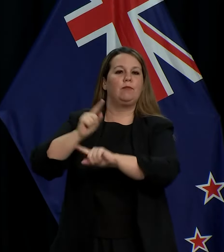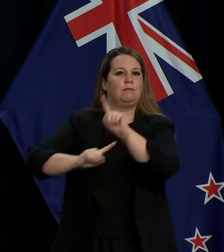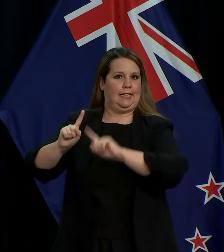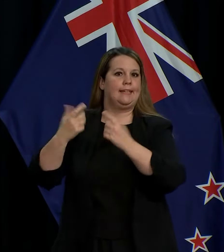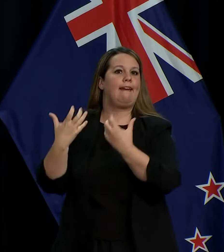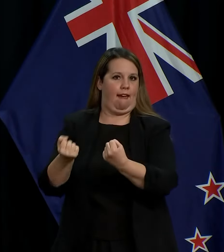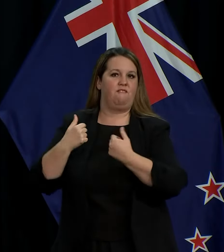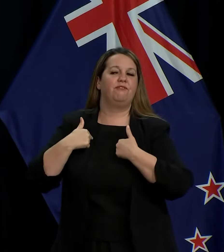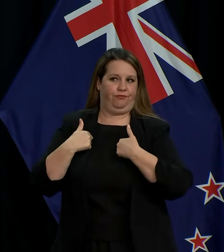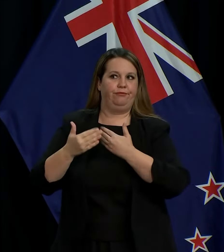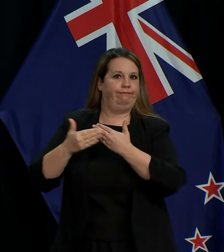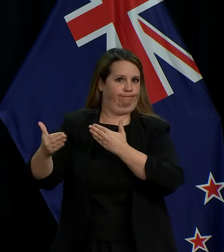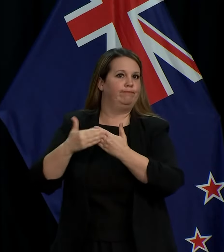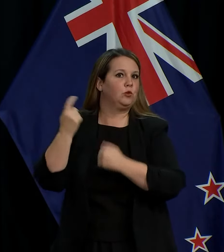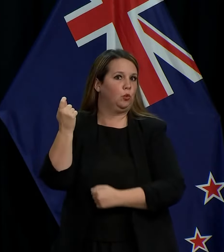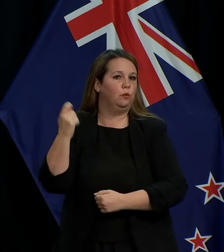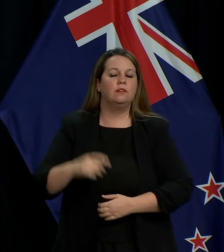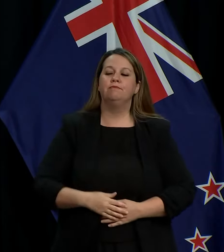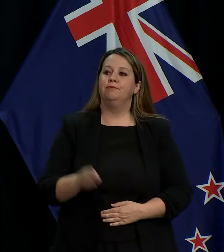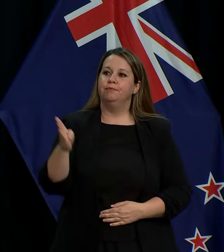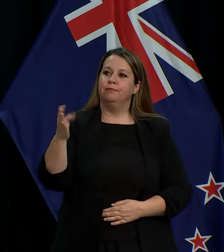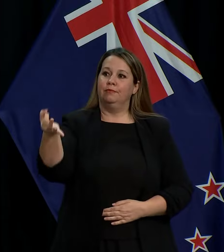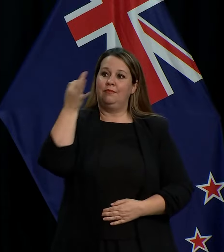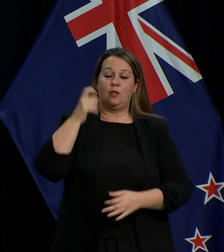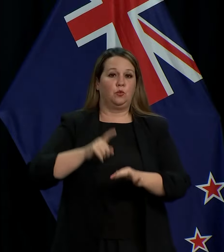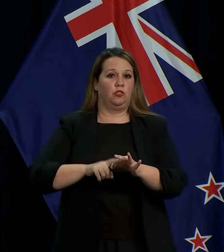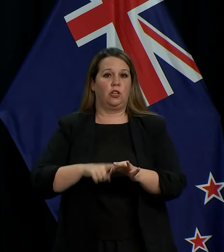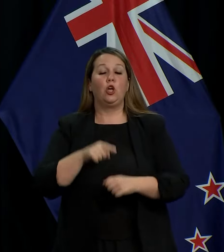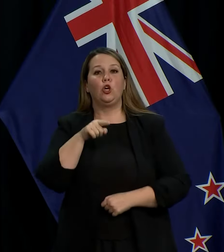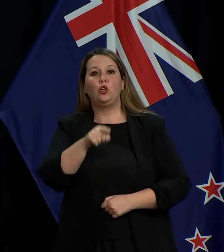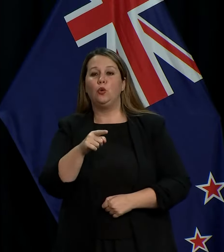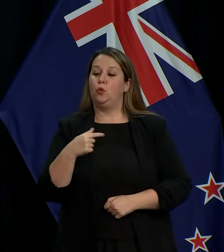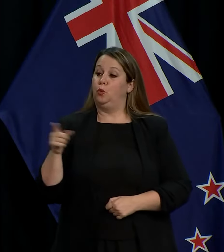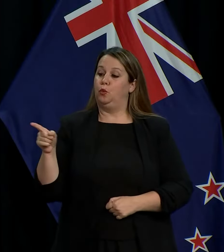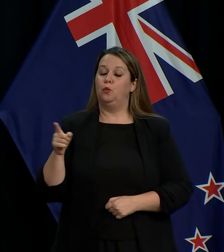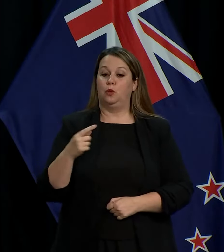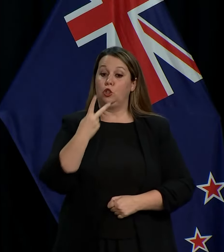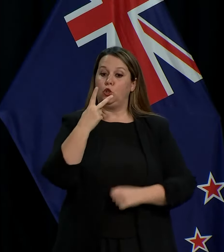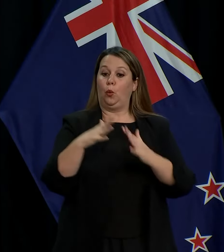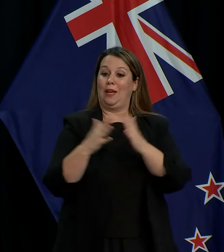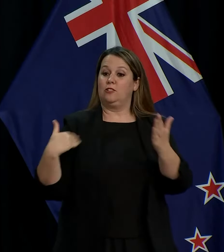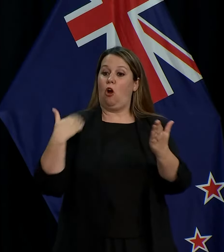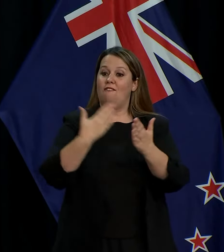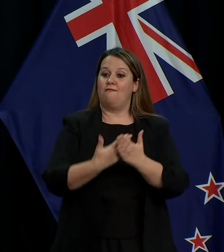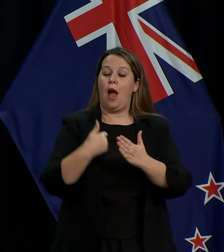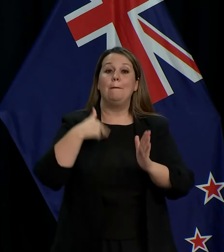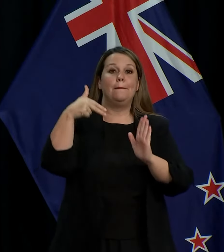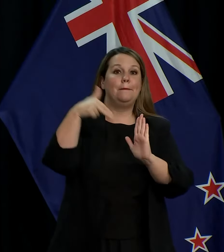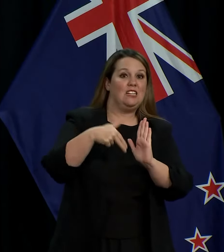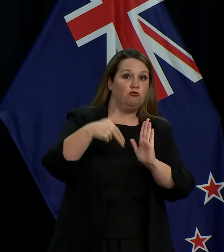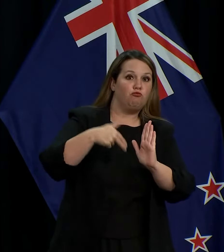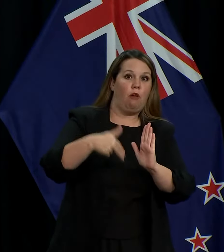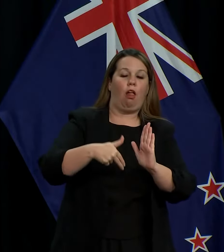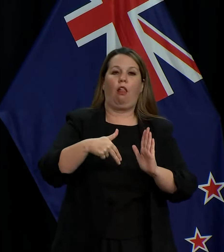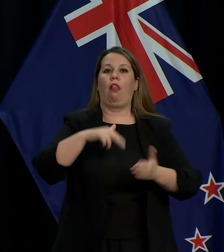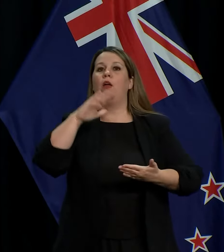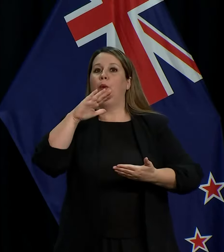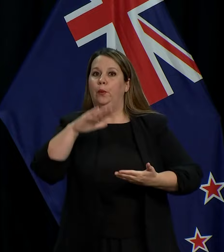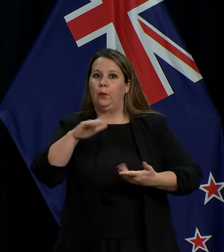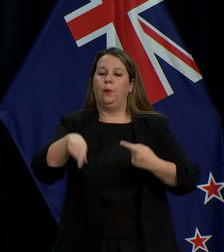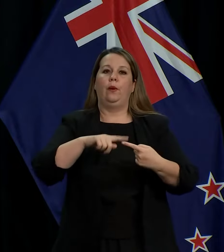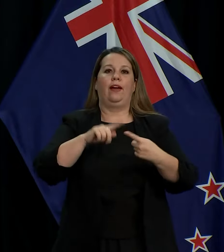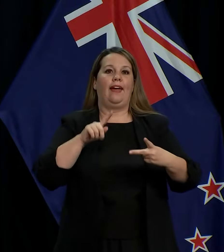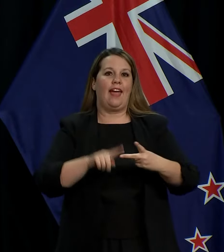been 2 weeks since you announced the petrol relief and road user charges. Yes. There's still quite a few unanswered questions around the road user